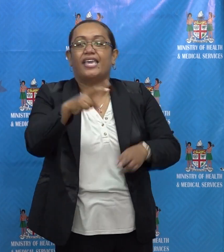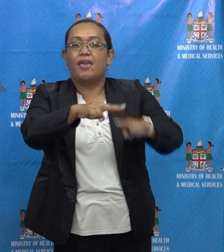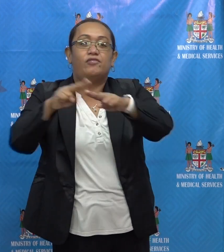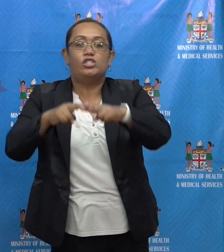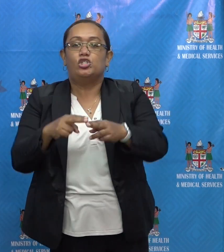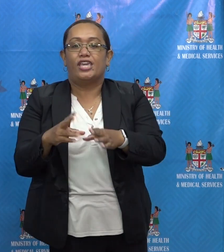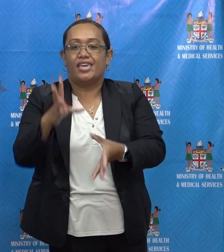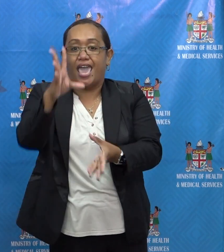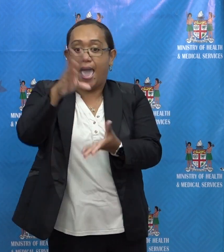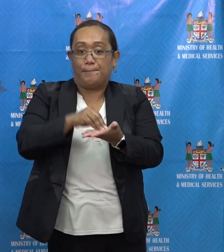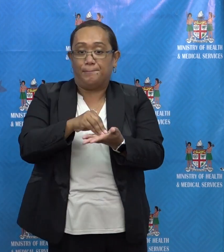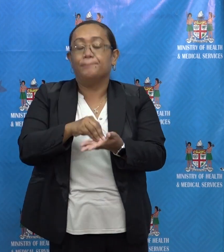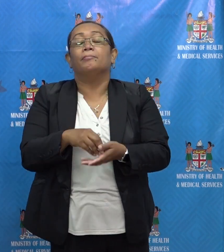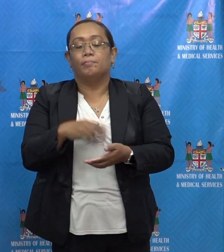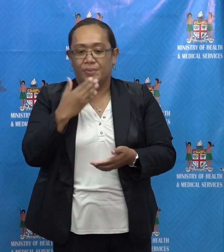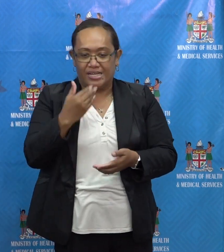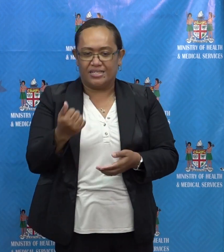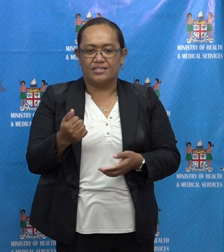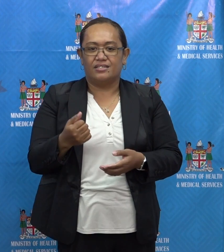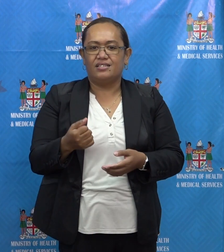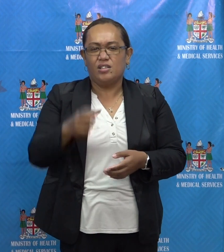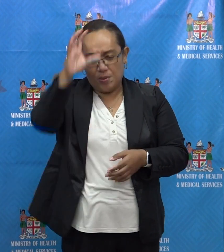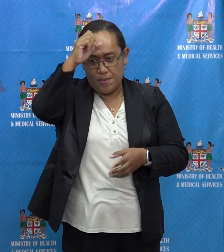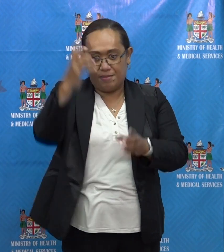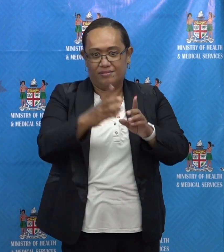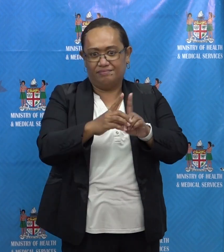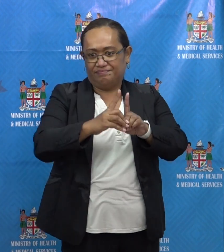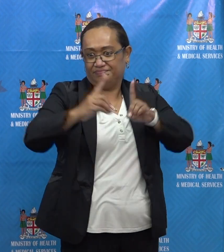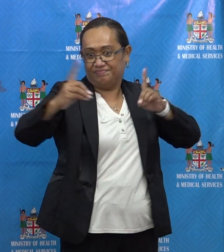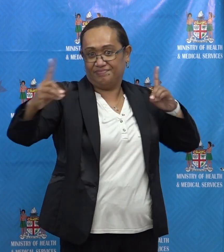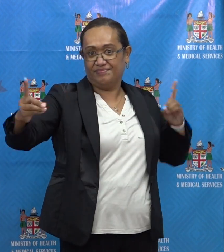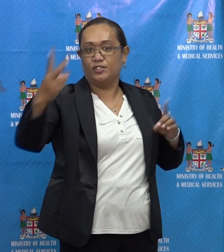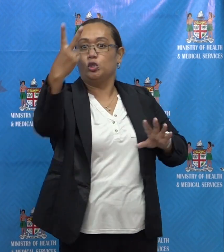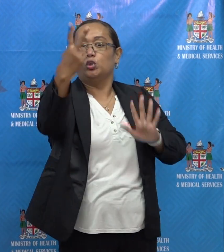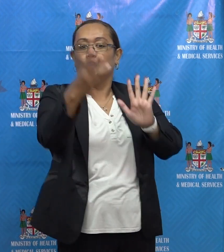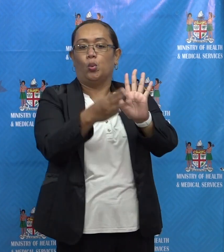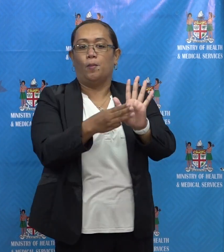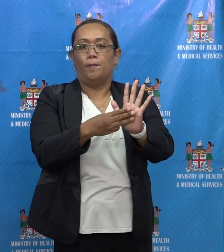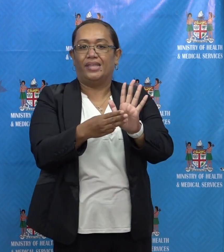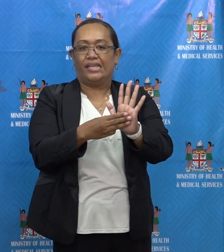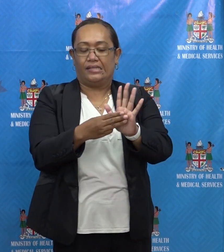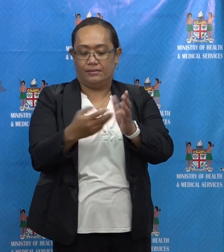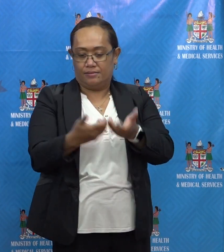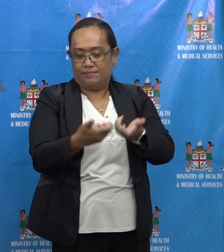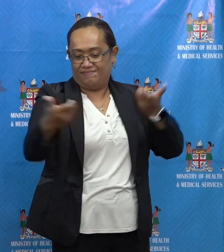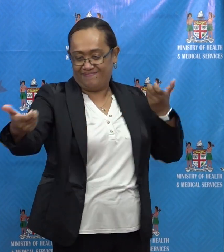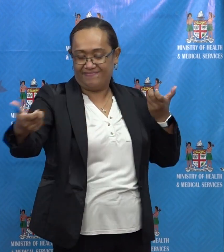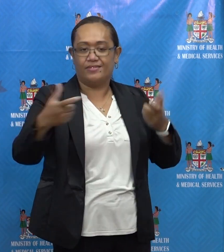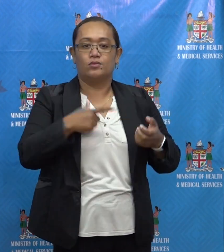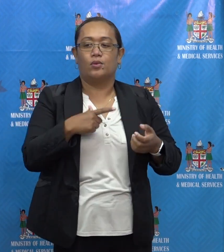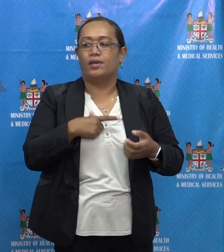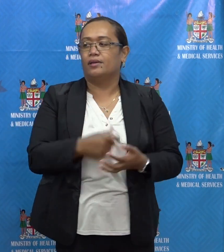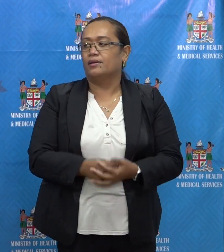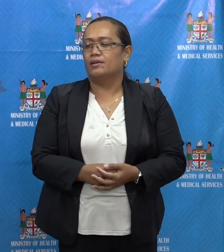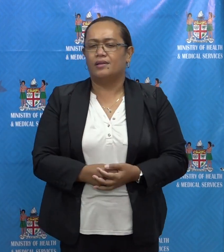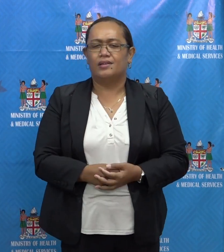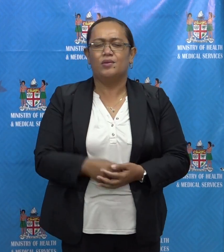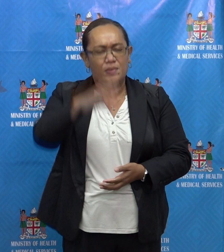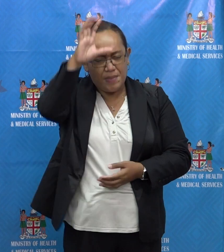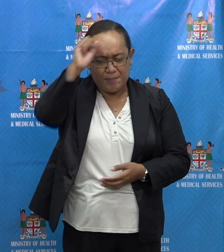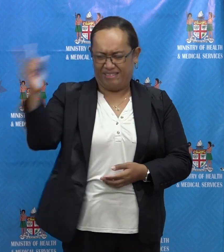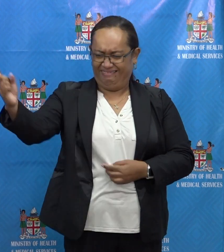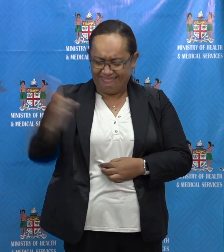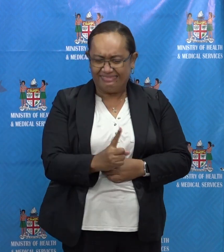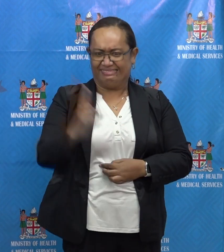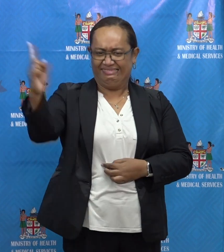and about, maintain physical distancing of at least 2 meters between you and other people. We've been here before.